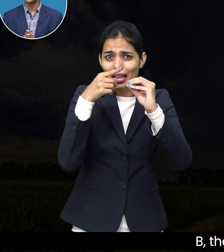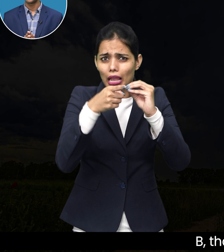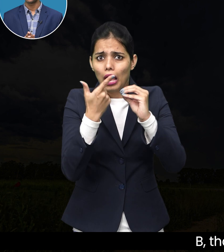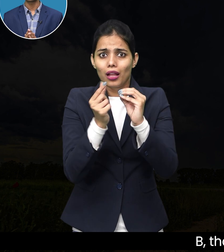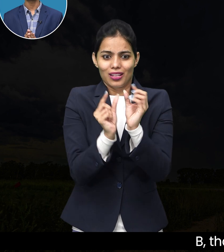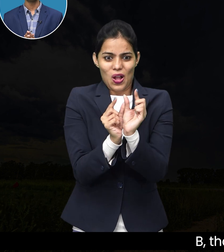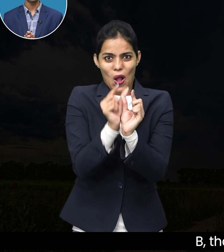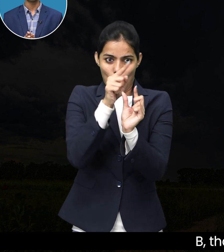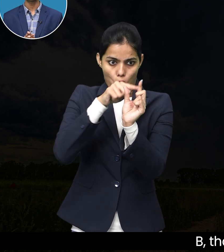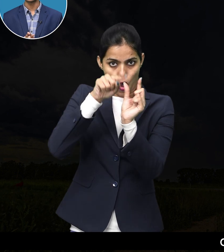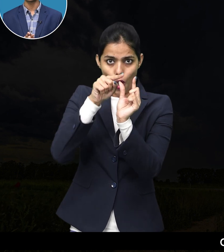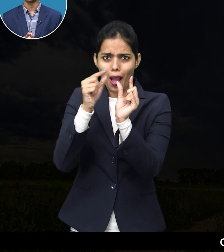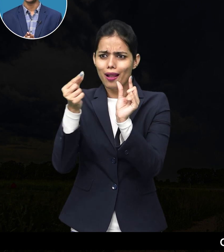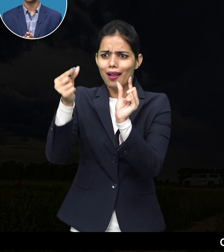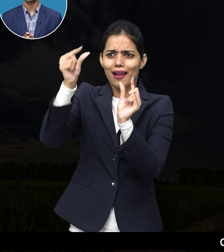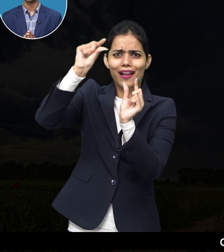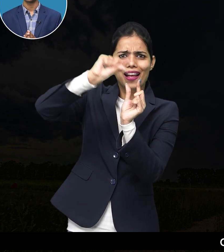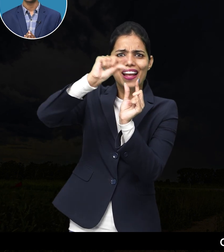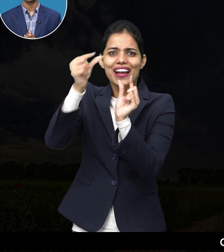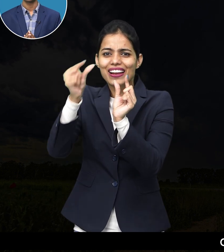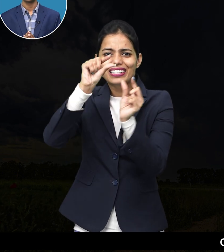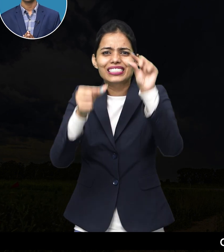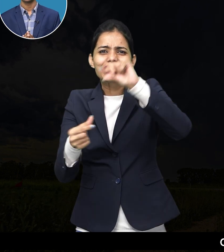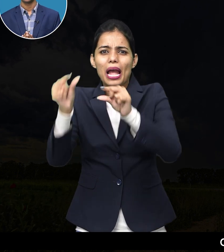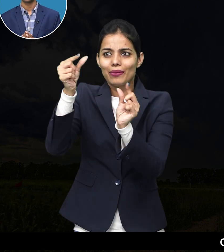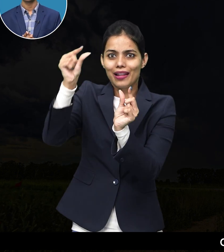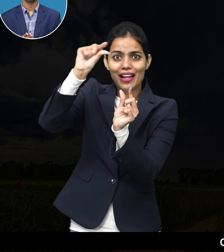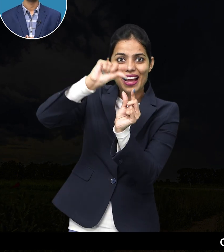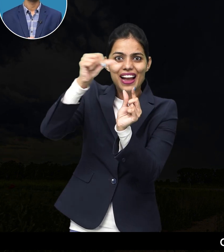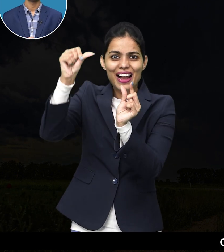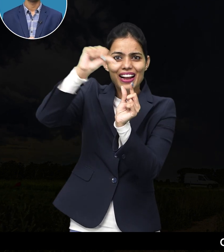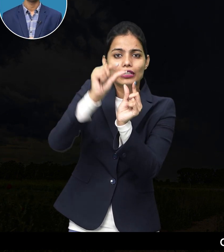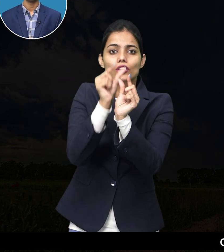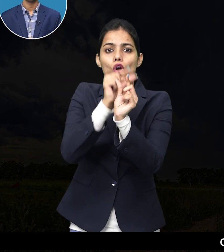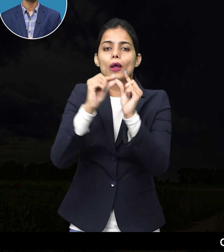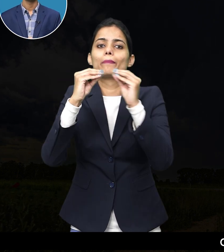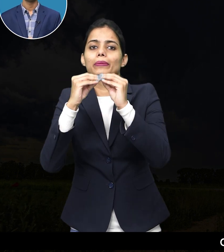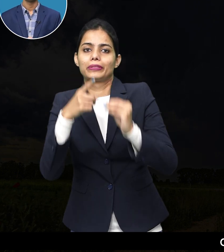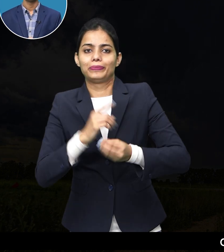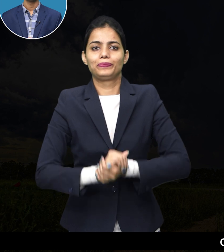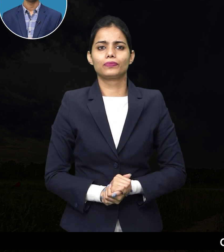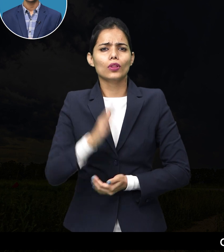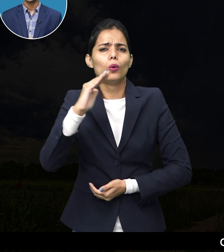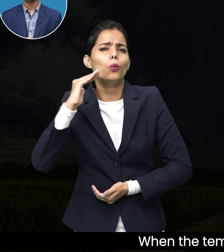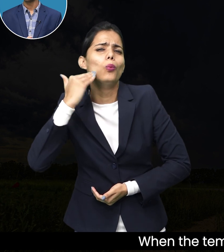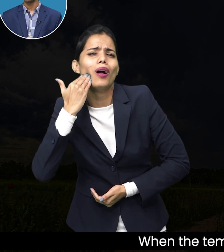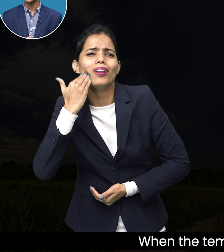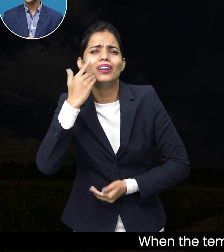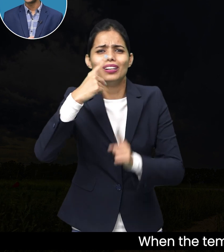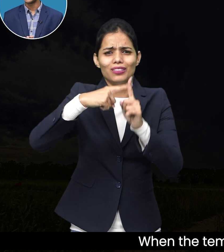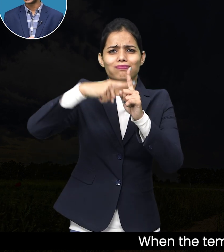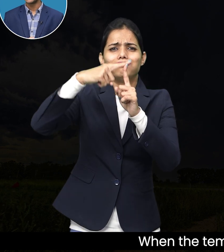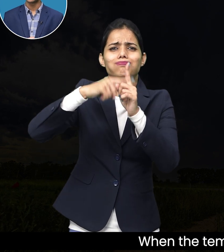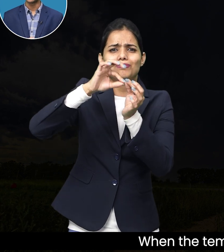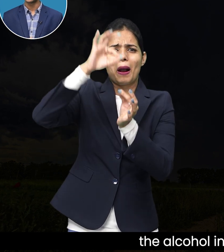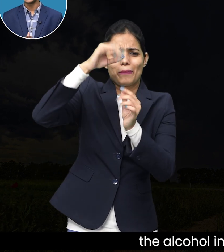B. That contains alcohol. When the